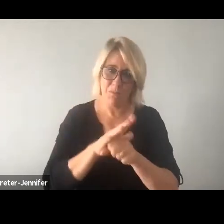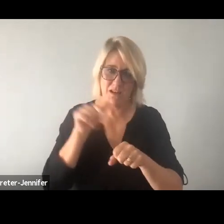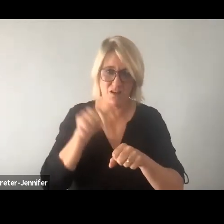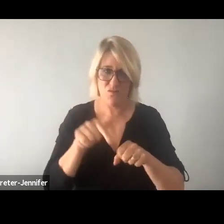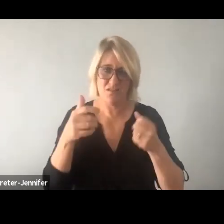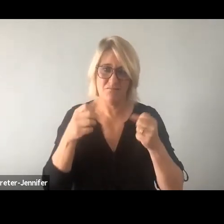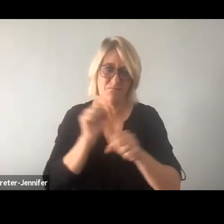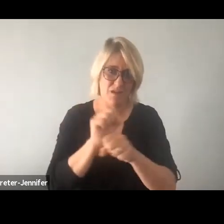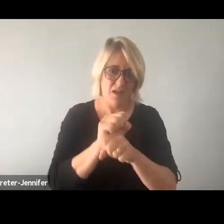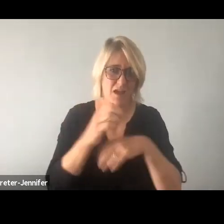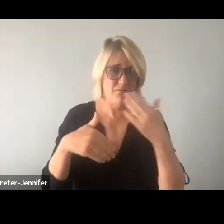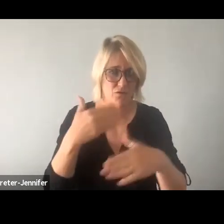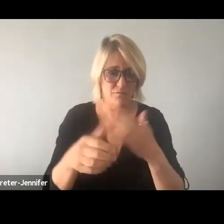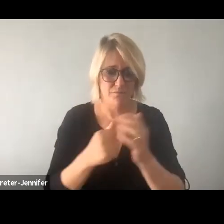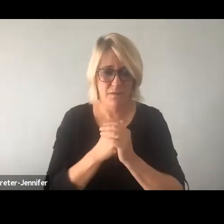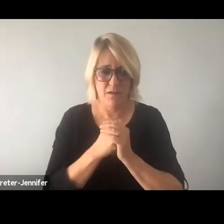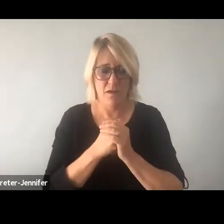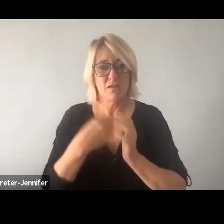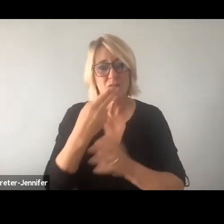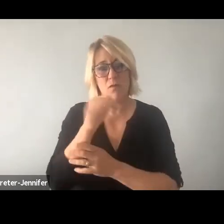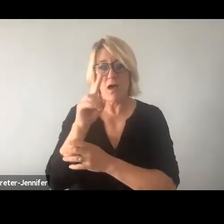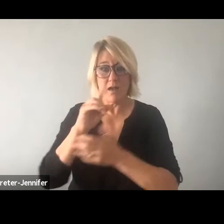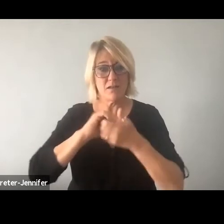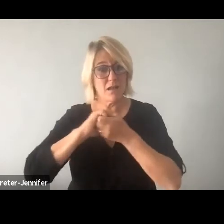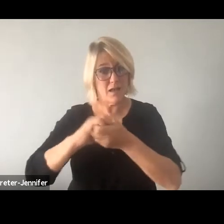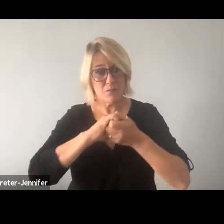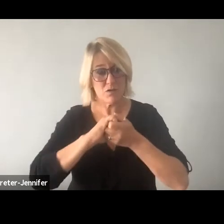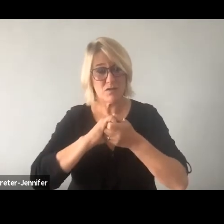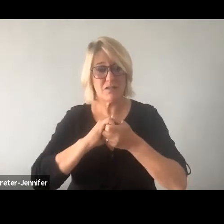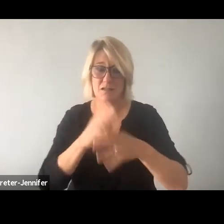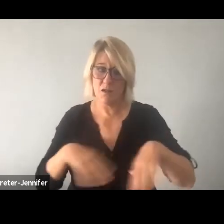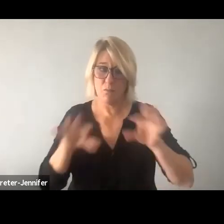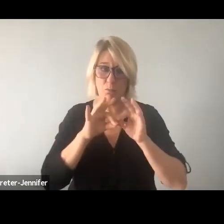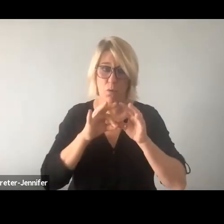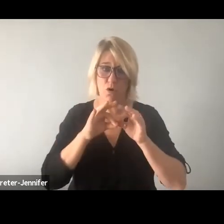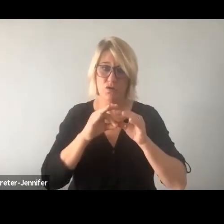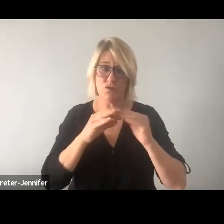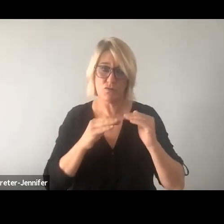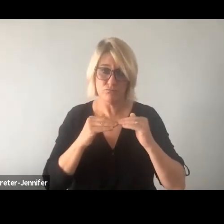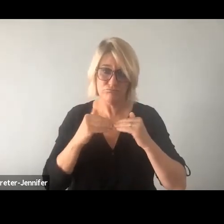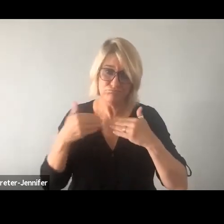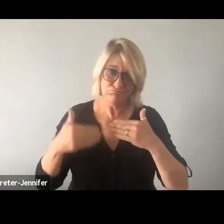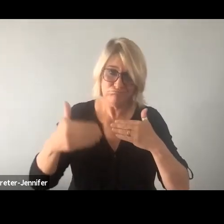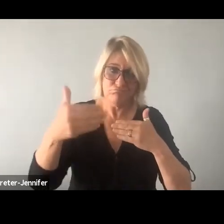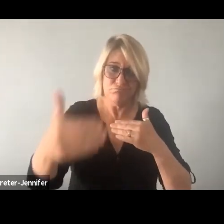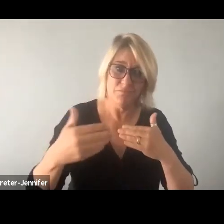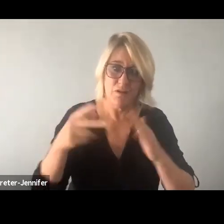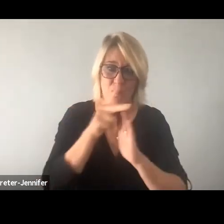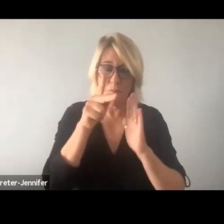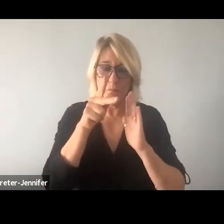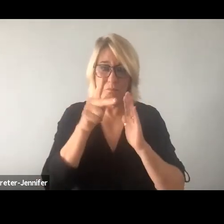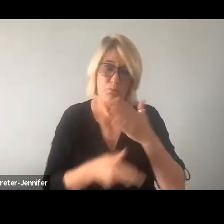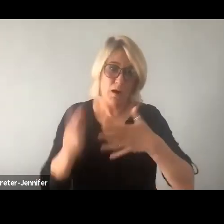And our HHS HUD collaboration is key to advancing priorities of the Biden-Harris administration,